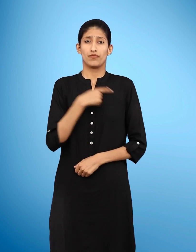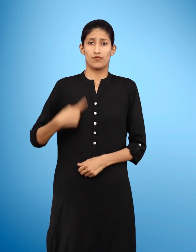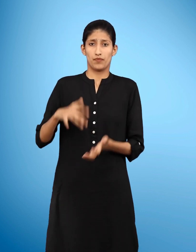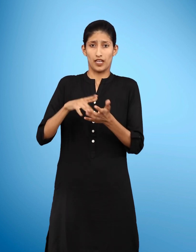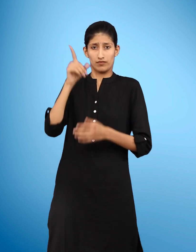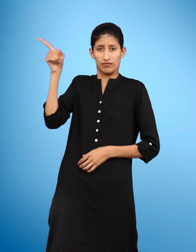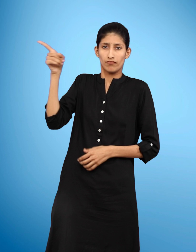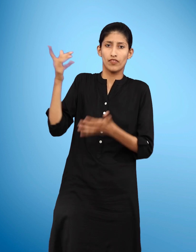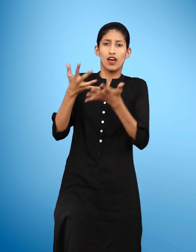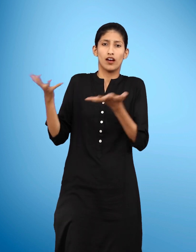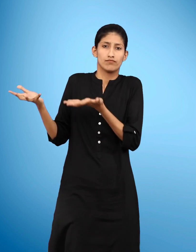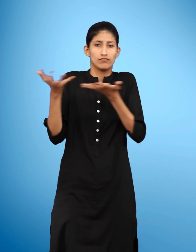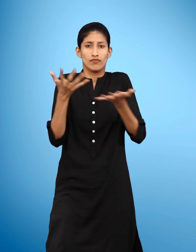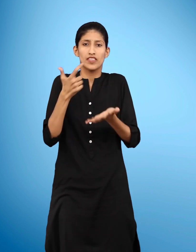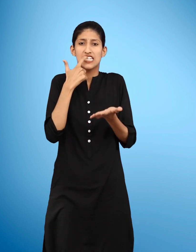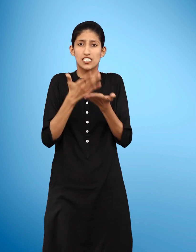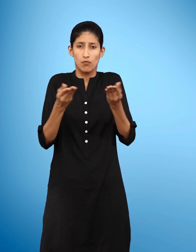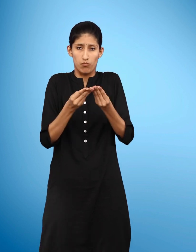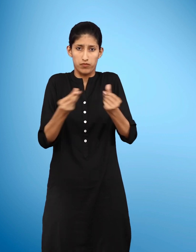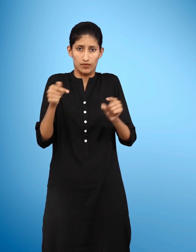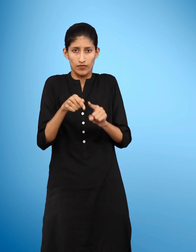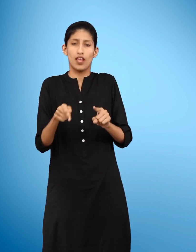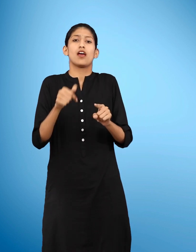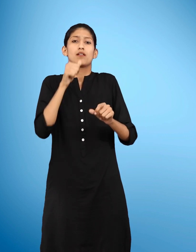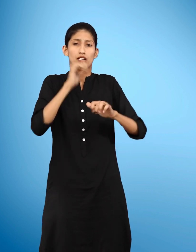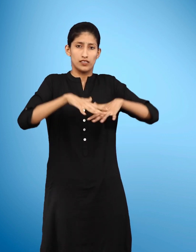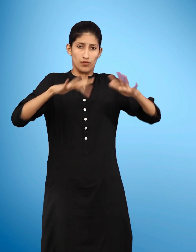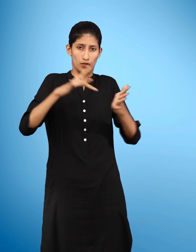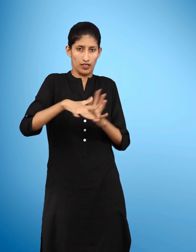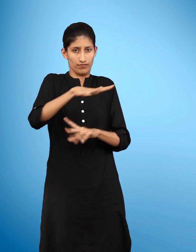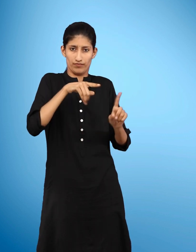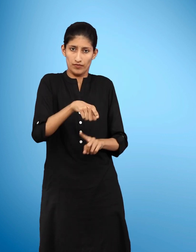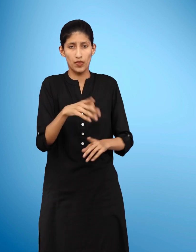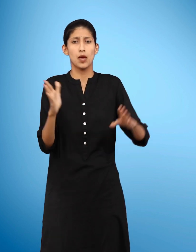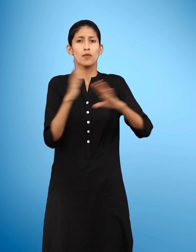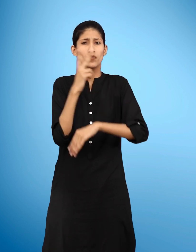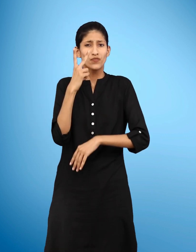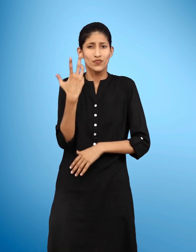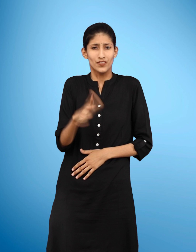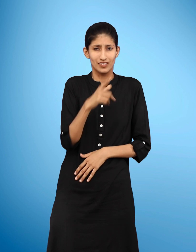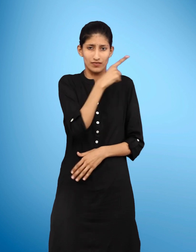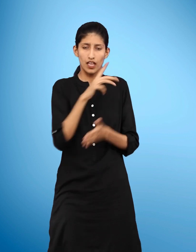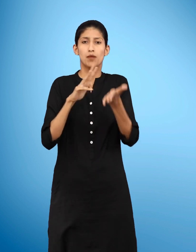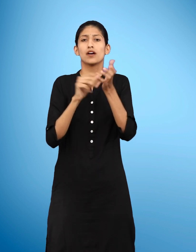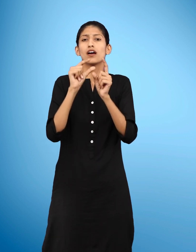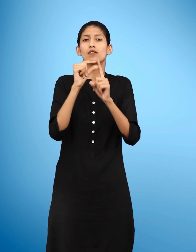Silk was also sent from China by sea. Trace the routes on map 6,